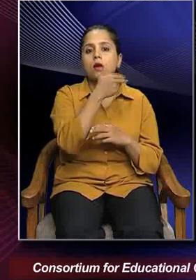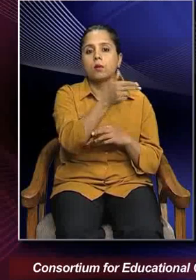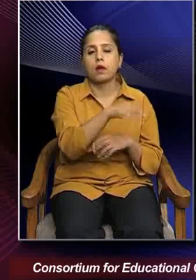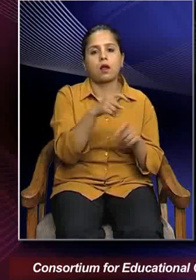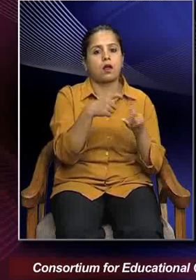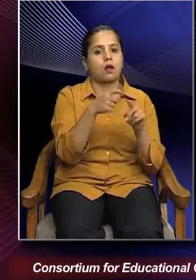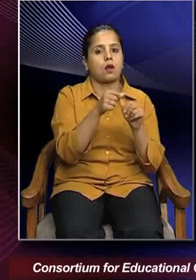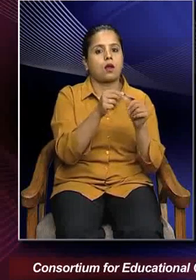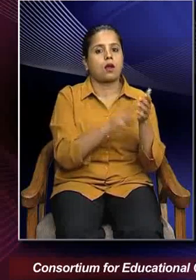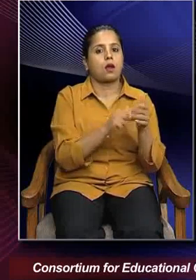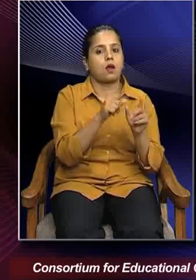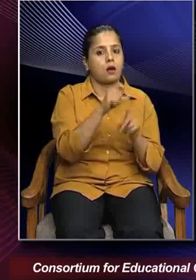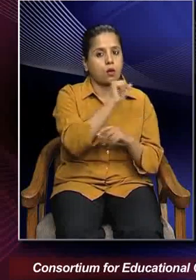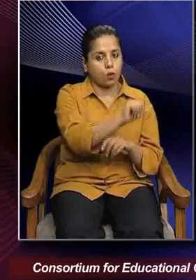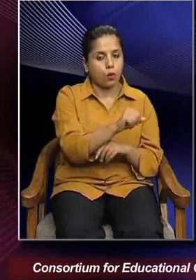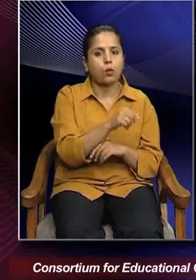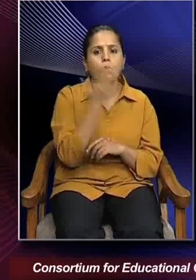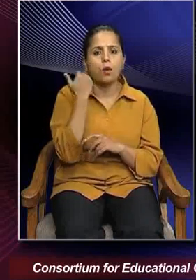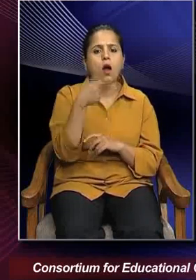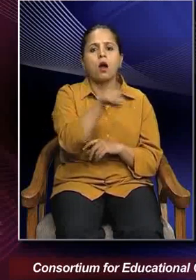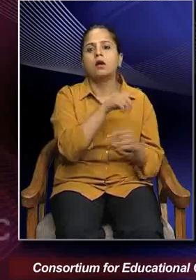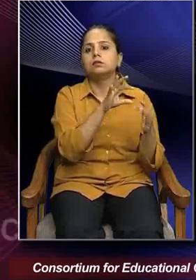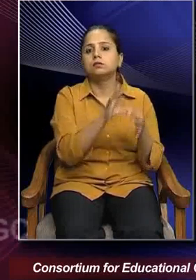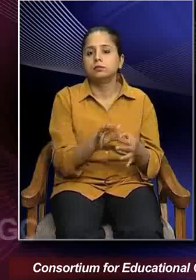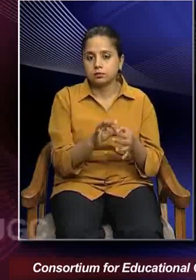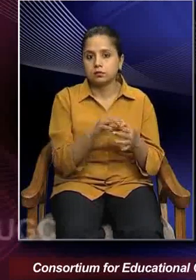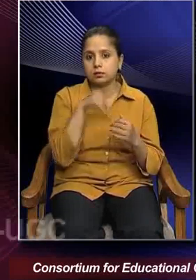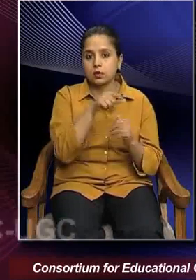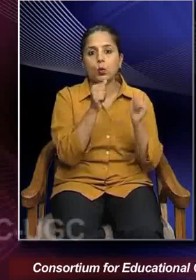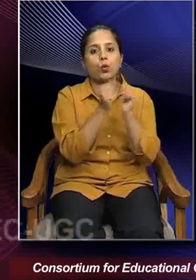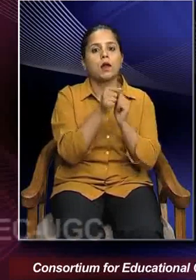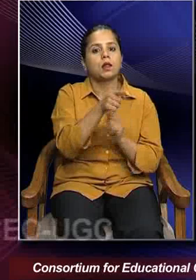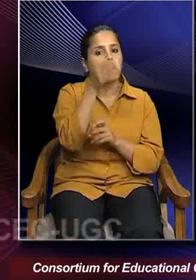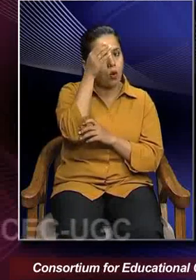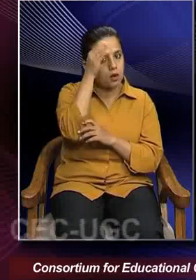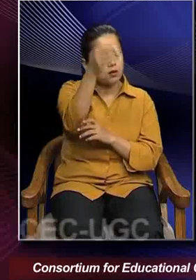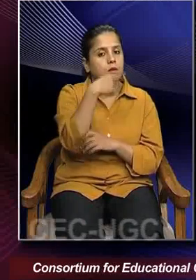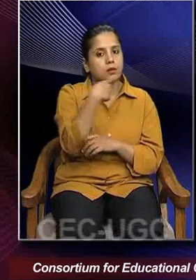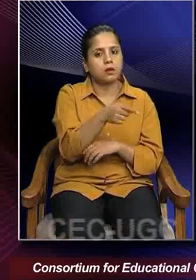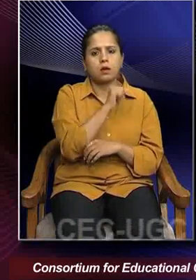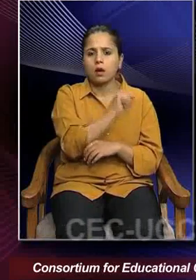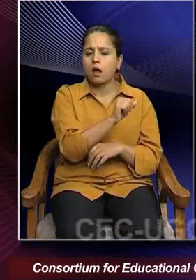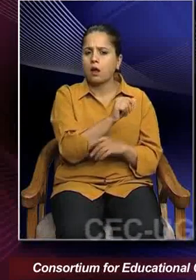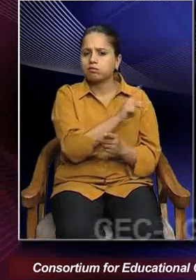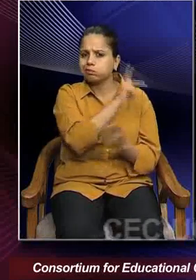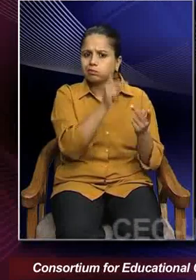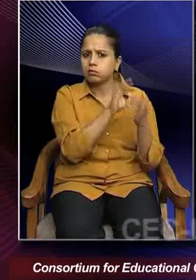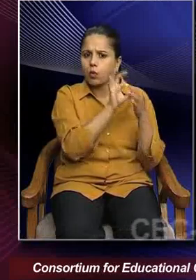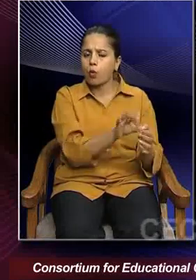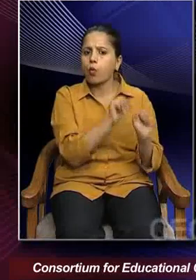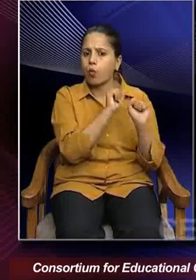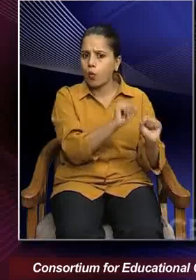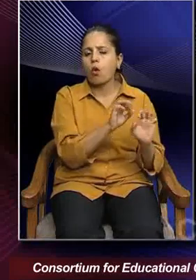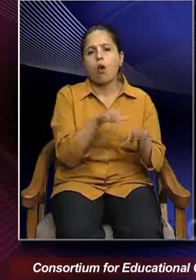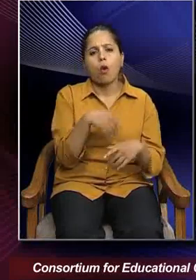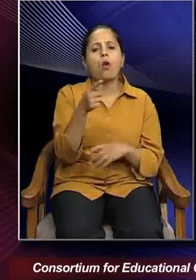Kannada due to his association with the concept of particularity, or you